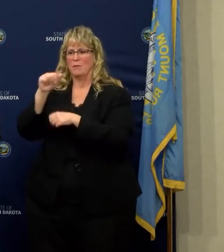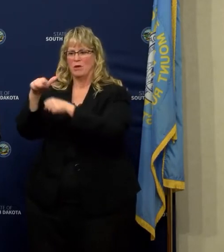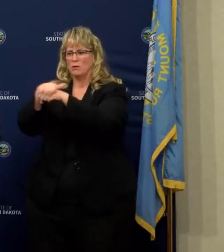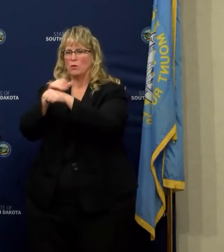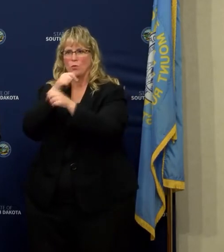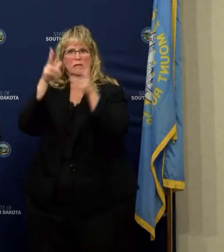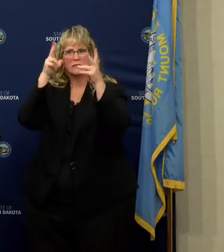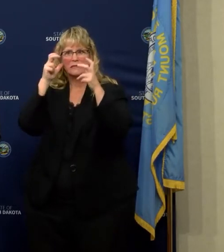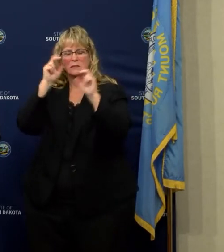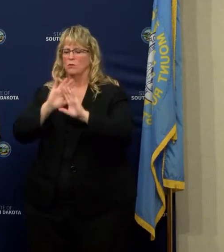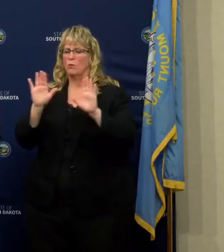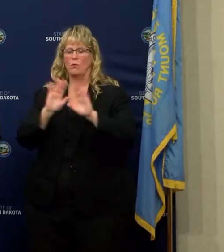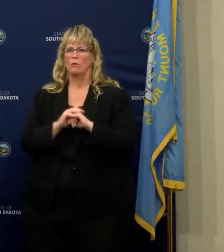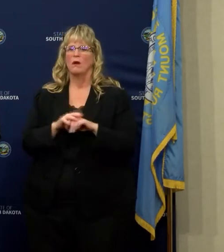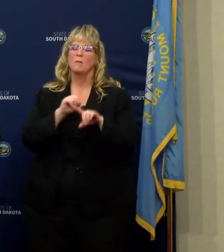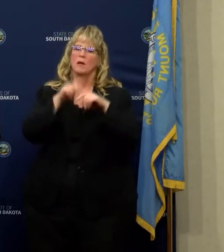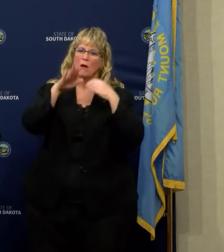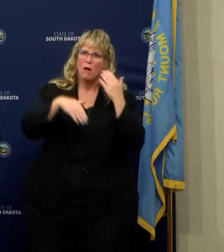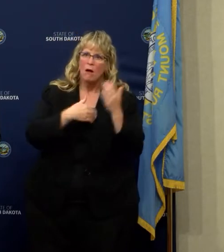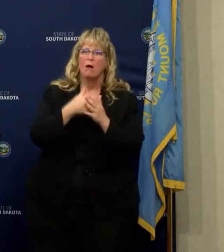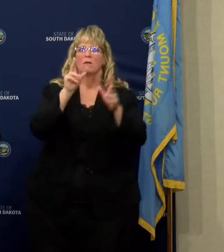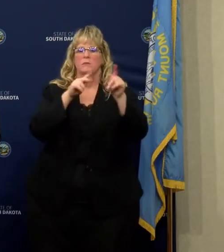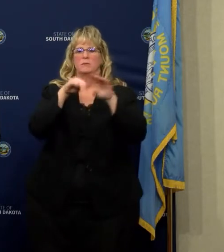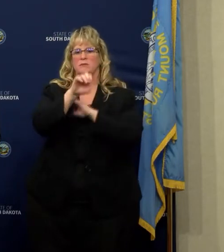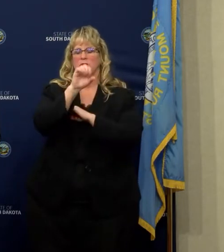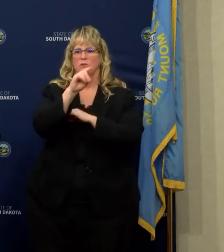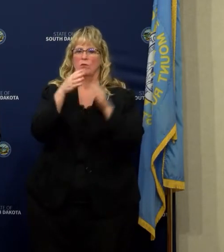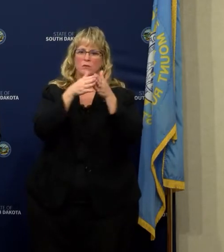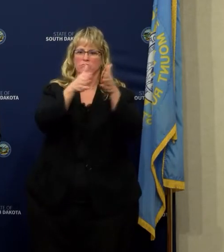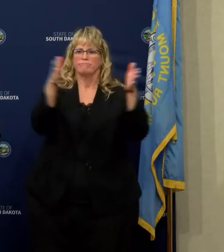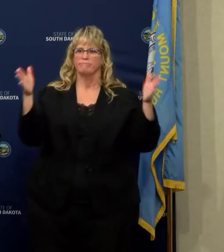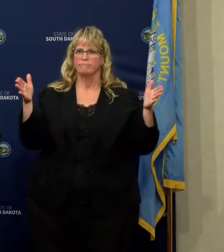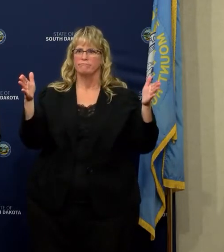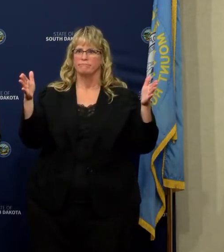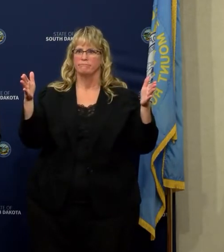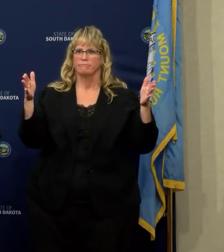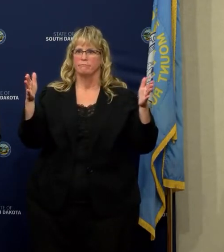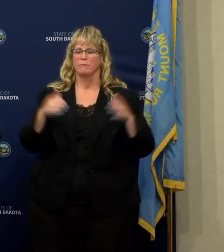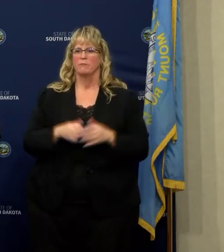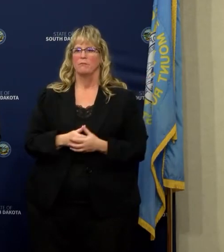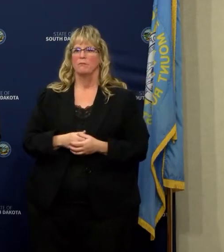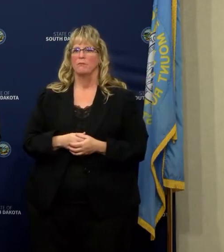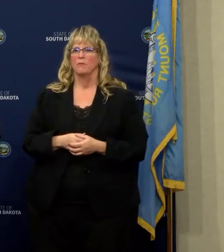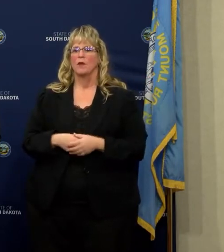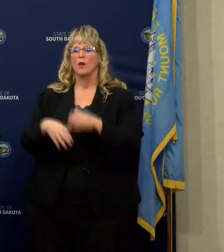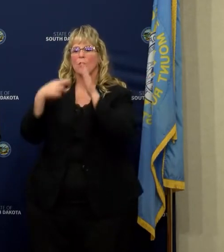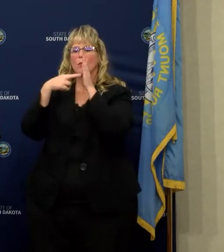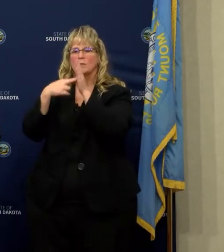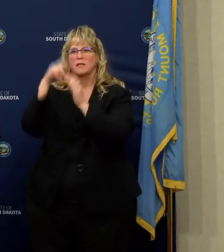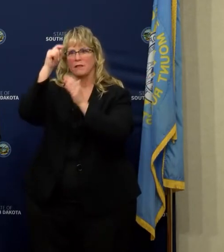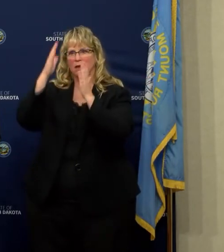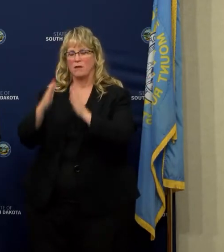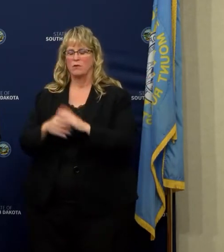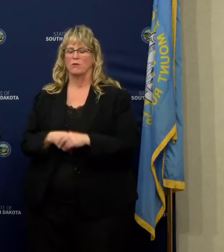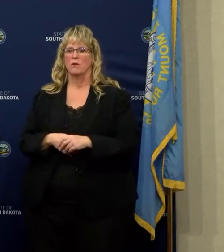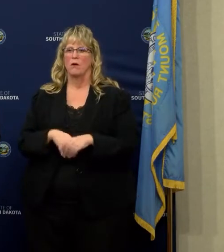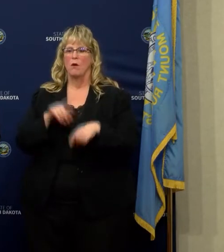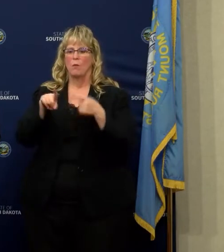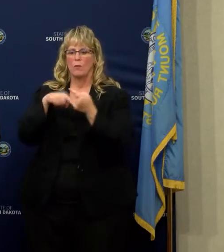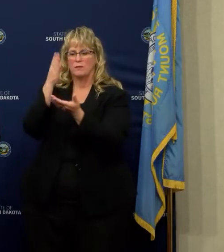that are listening, but all of South Dakota, that on behalf of the governor, when these checkpoints